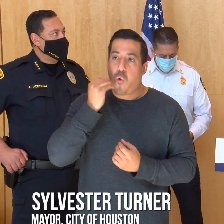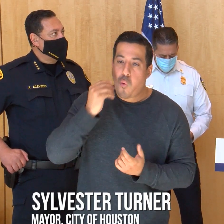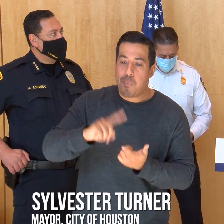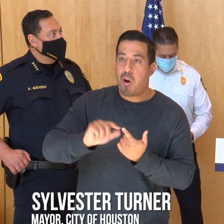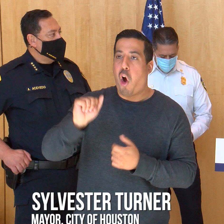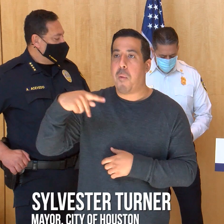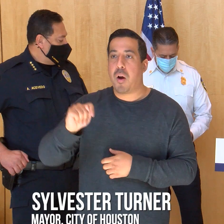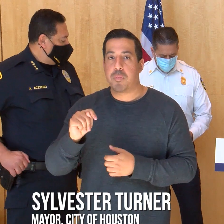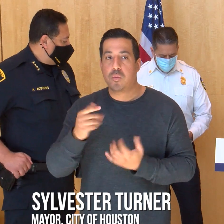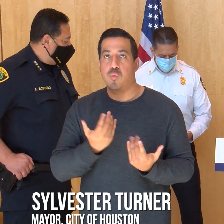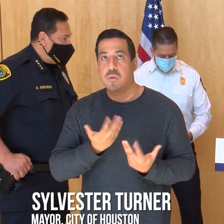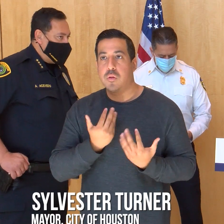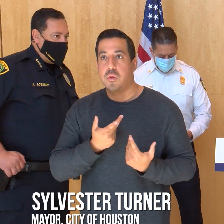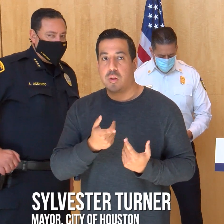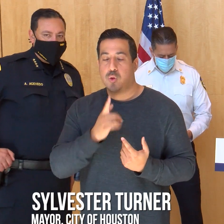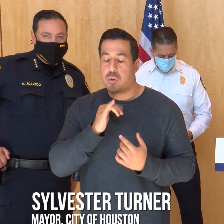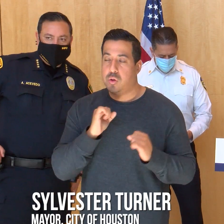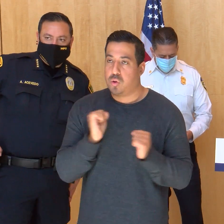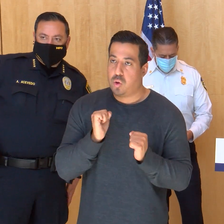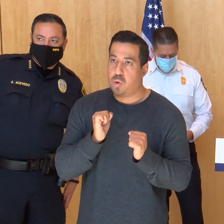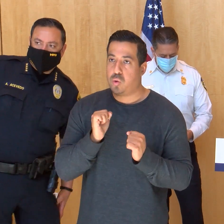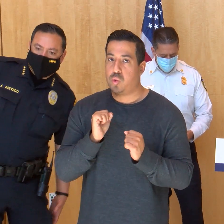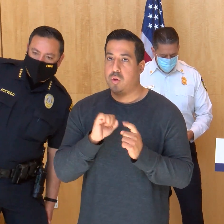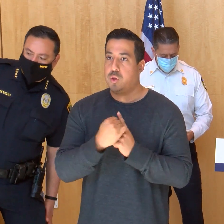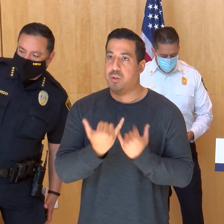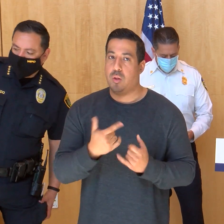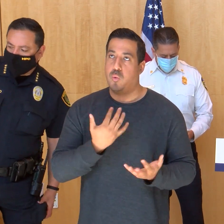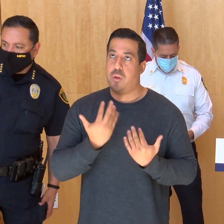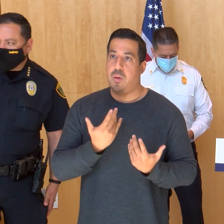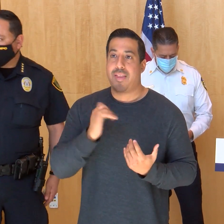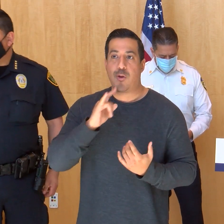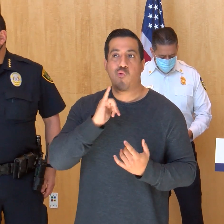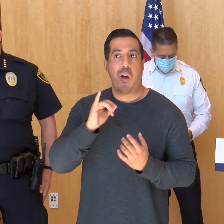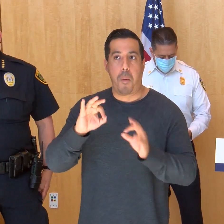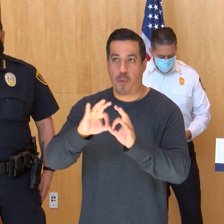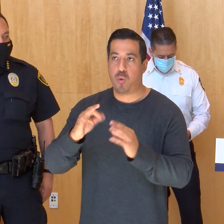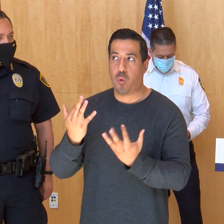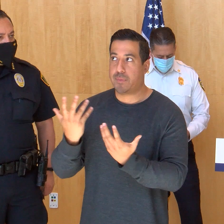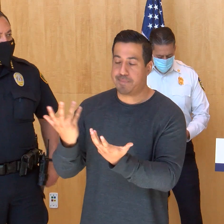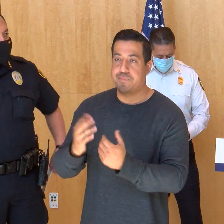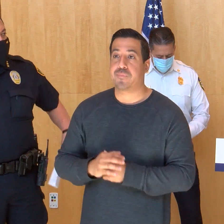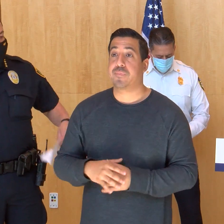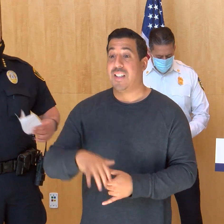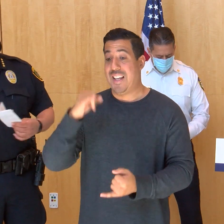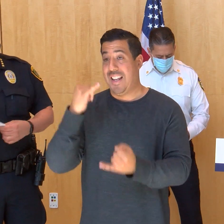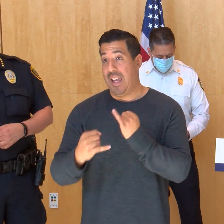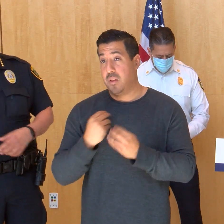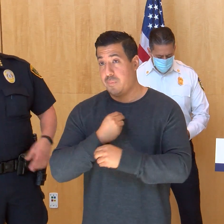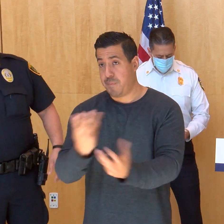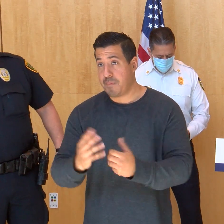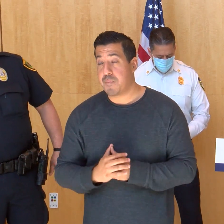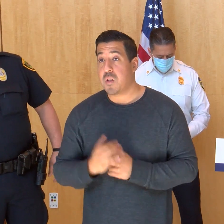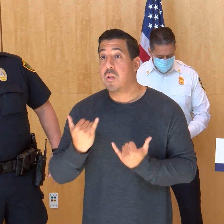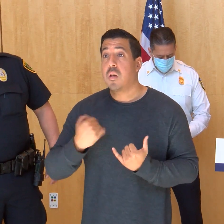apartments, and they are in frigid and very cold conditions. So that's very important. And then lastly, let me just say this: as